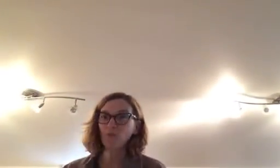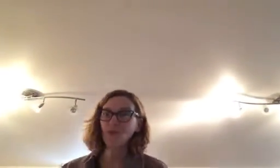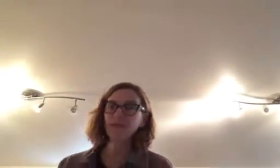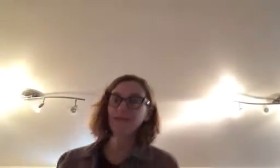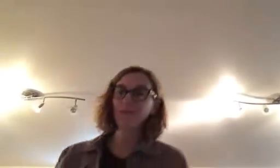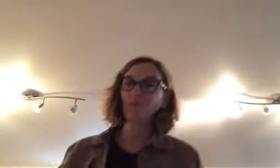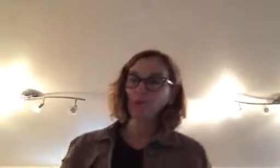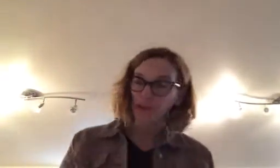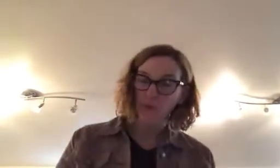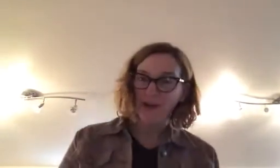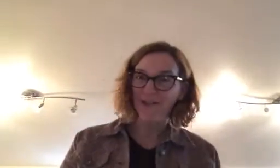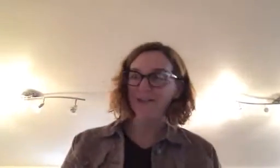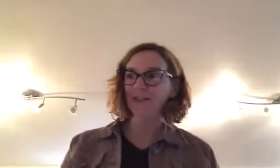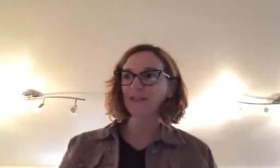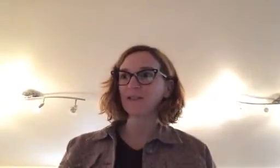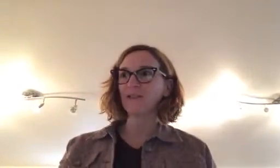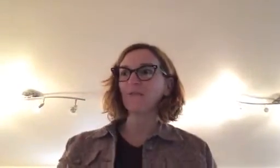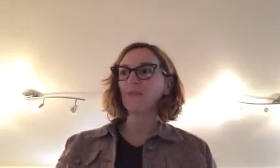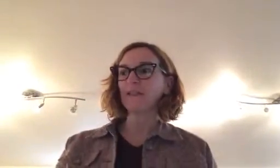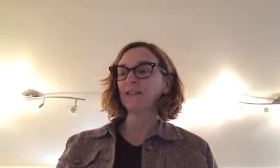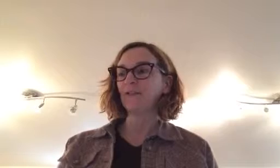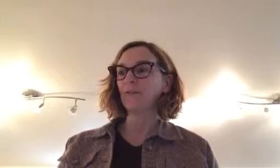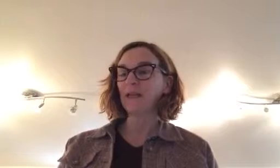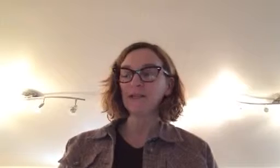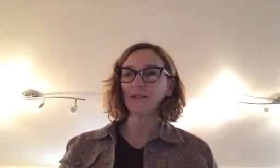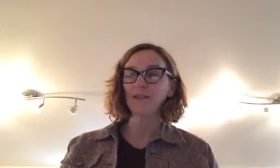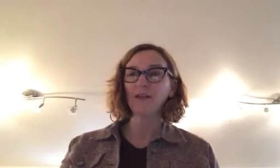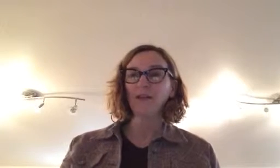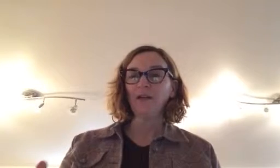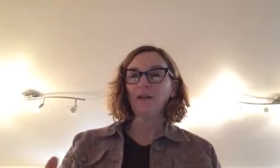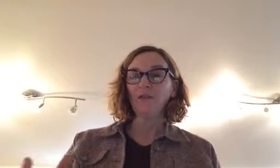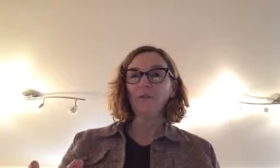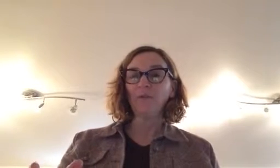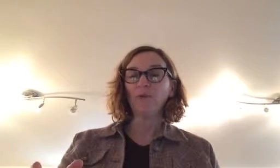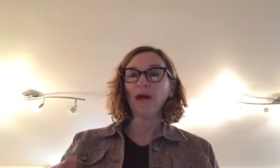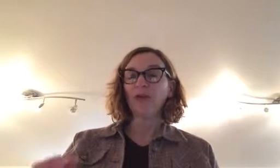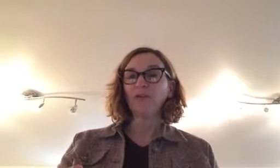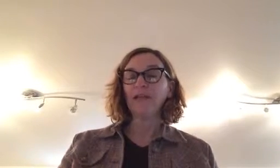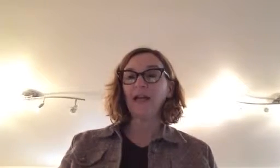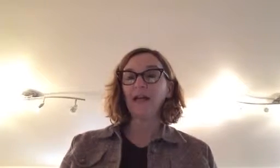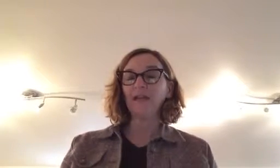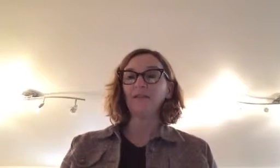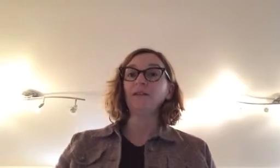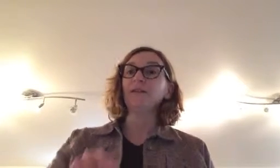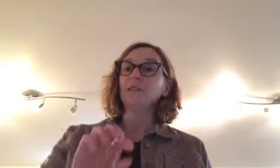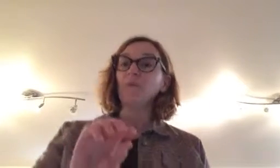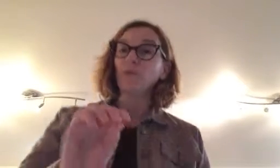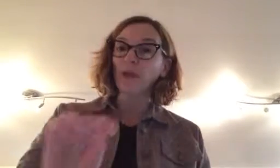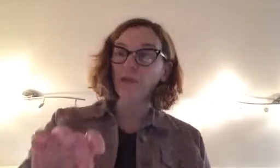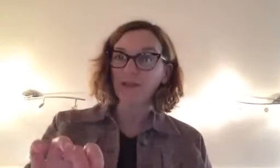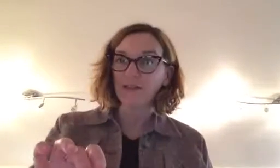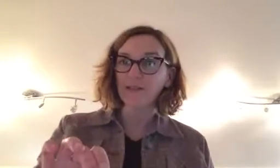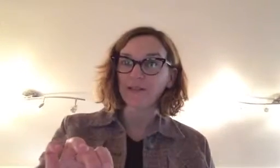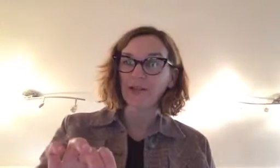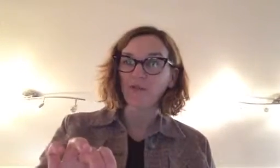we see British politics affecting other places. Remember, Ireland had, at least temporarily,